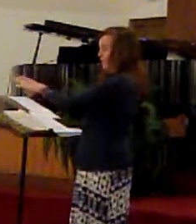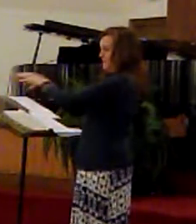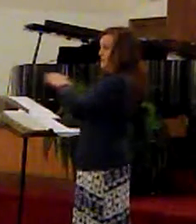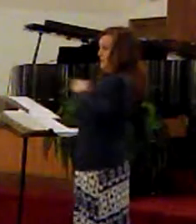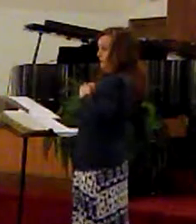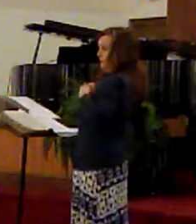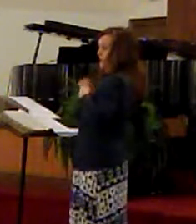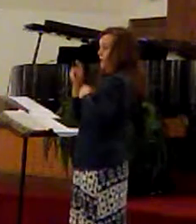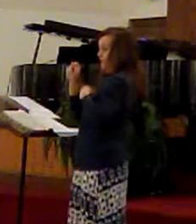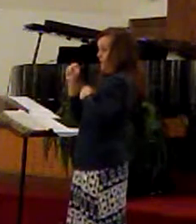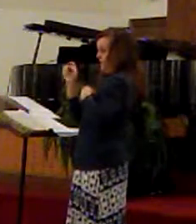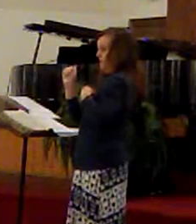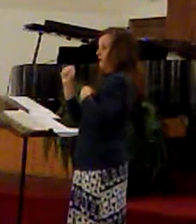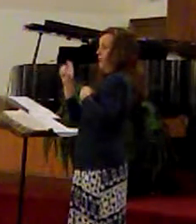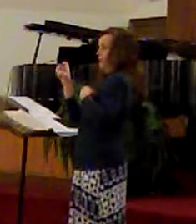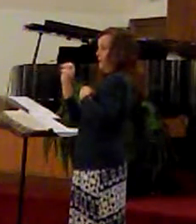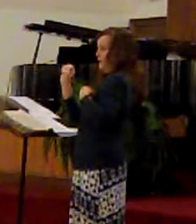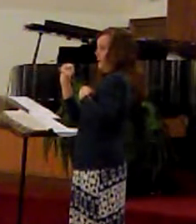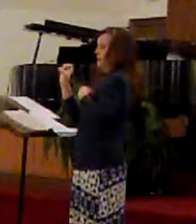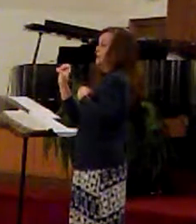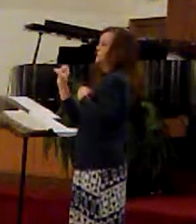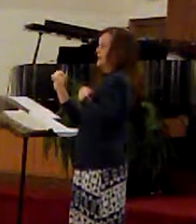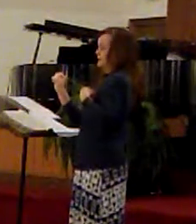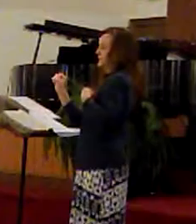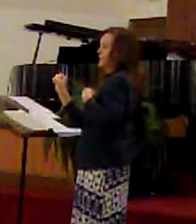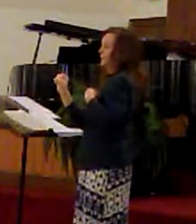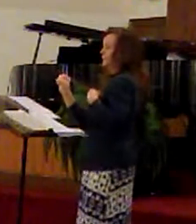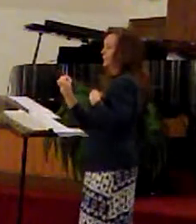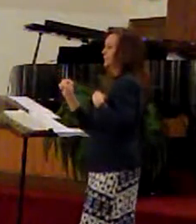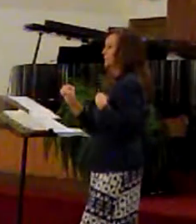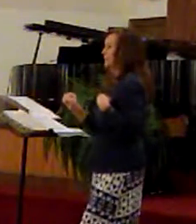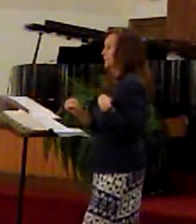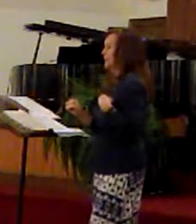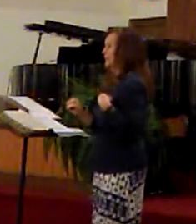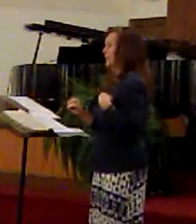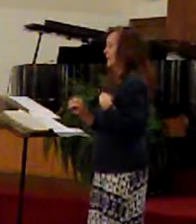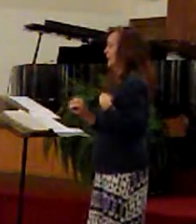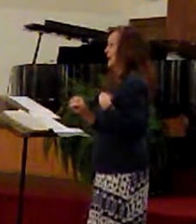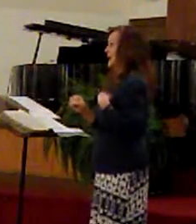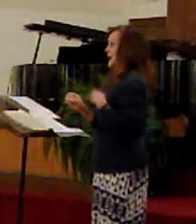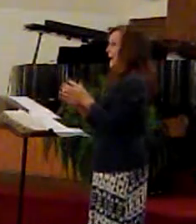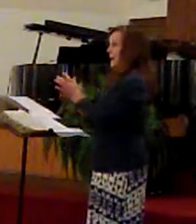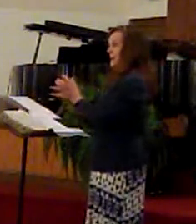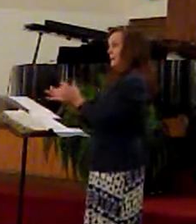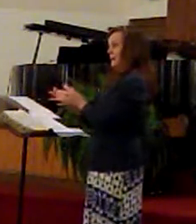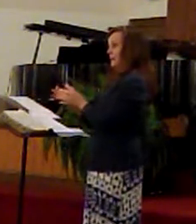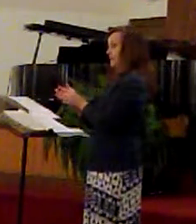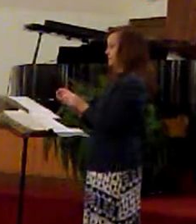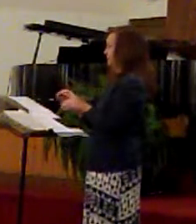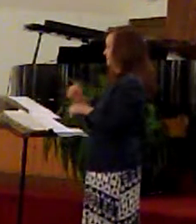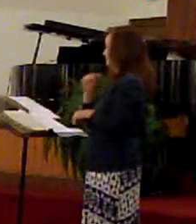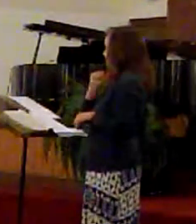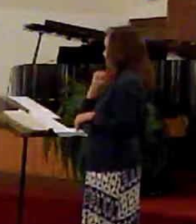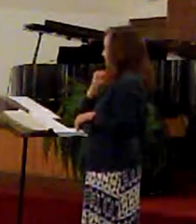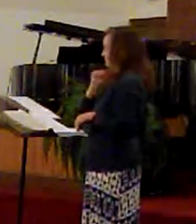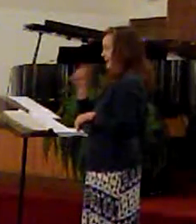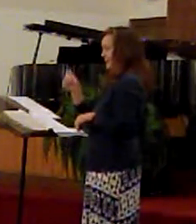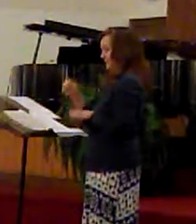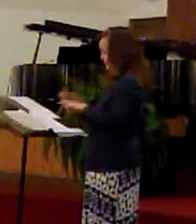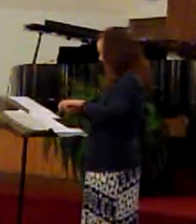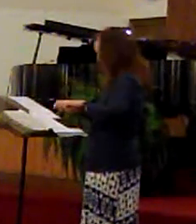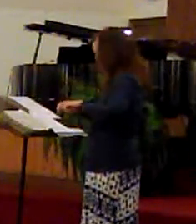Listen, Christianity in the world today has become so shallow. Why? Because people don't study the Bible. Oh yeah, we come to church and we